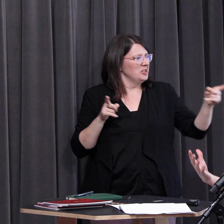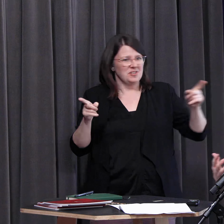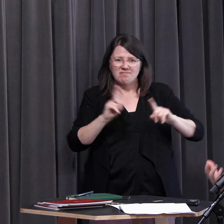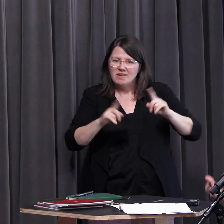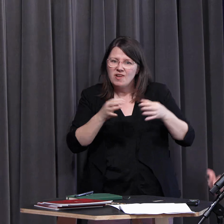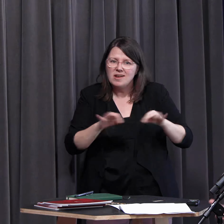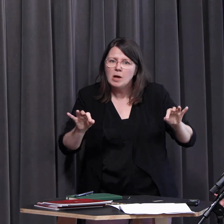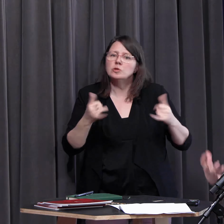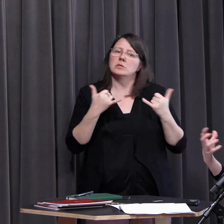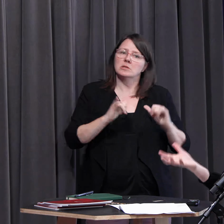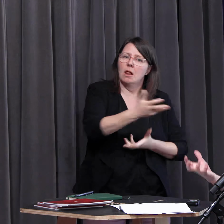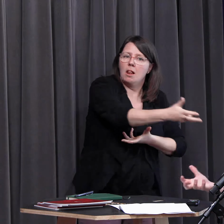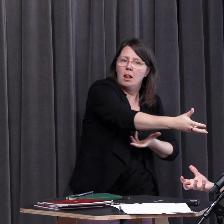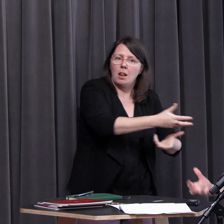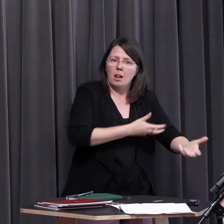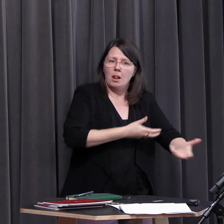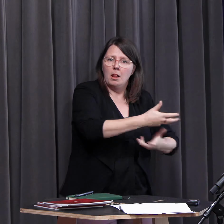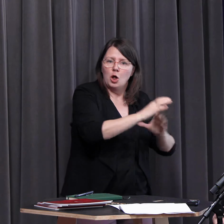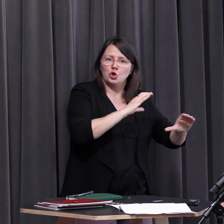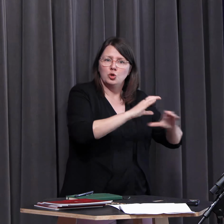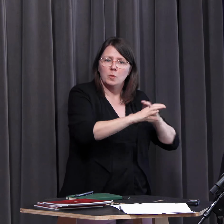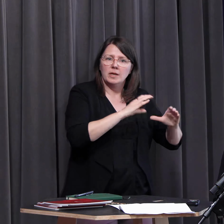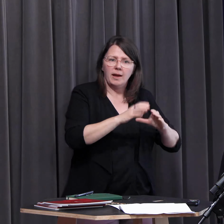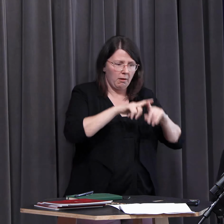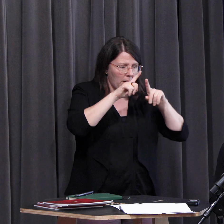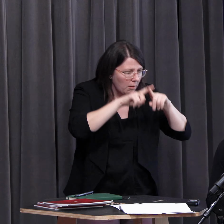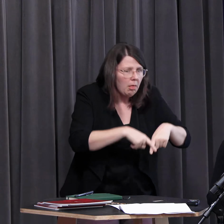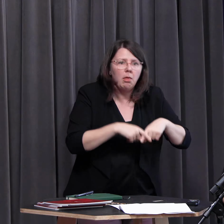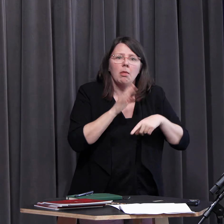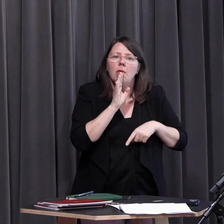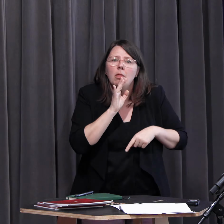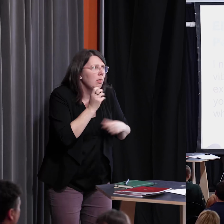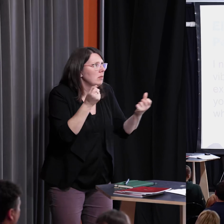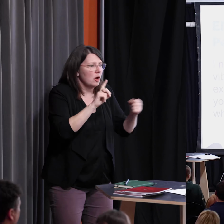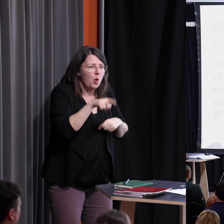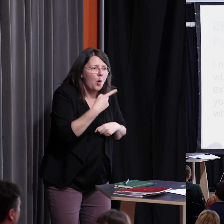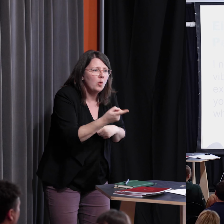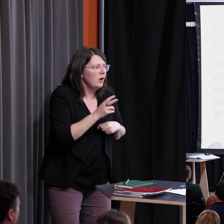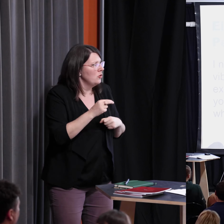get into our bodies and into the senses and how we can do these sense walks together.